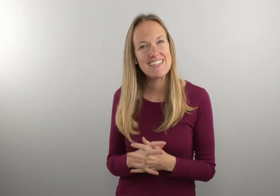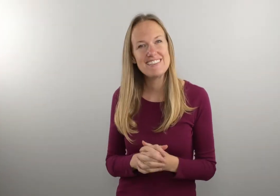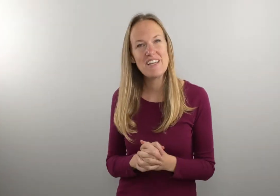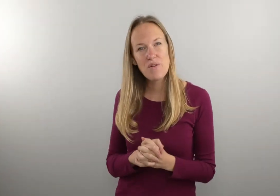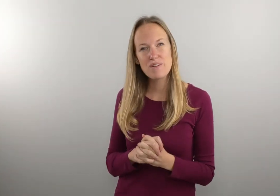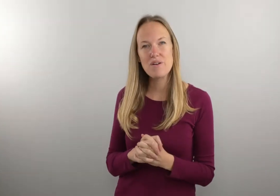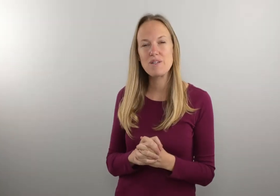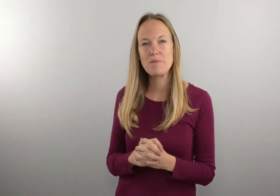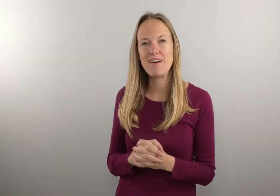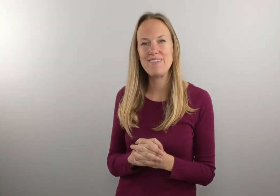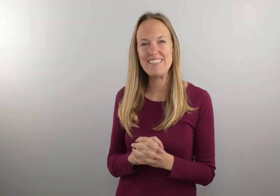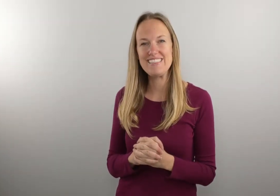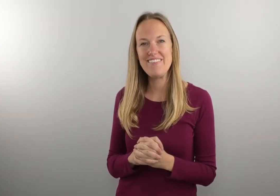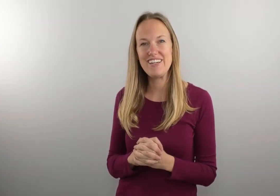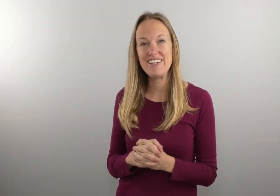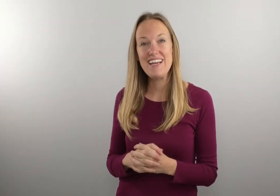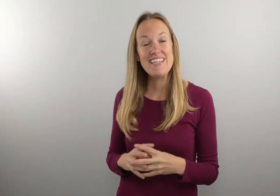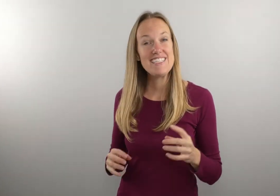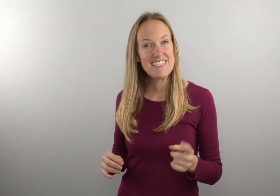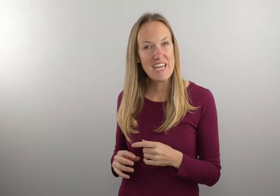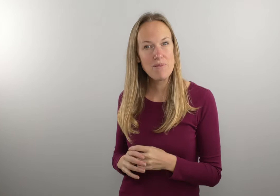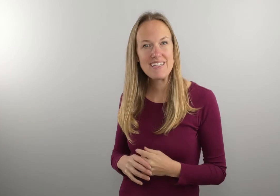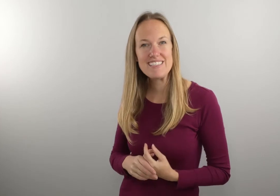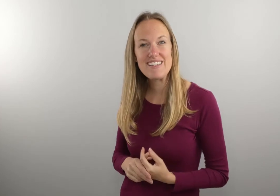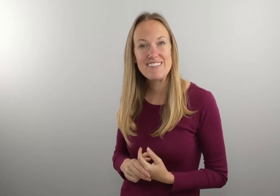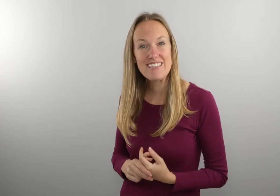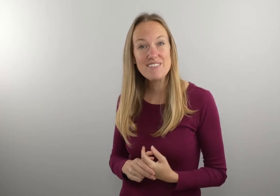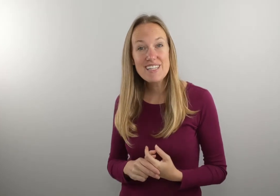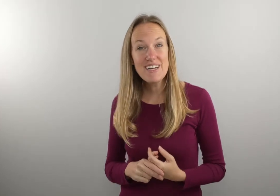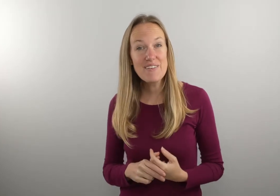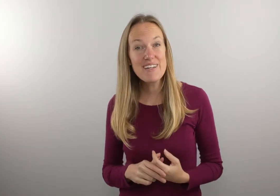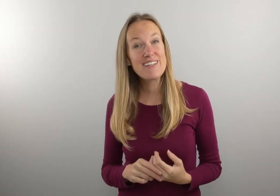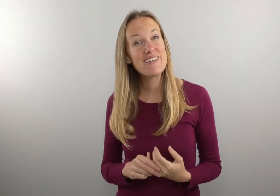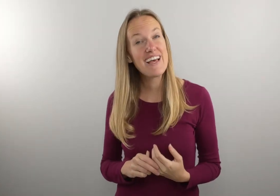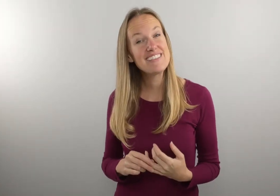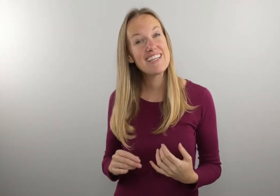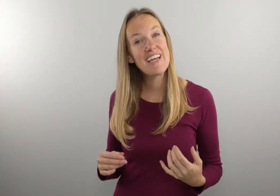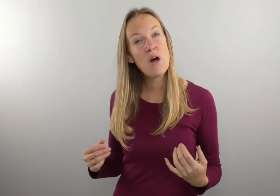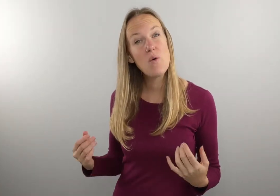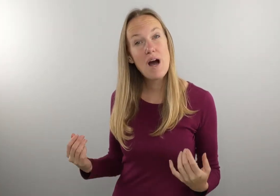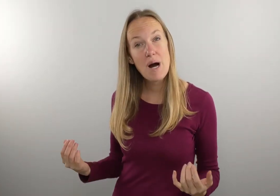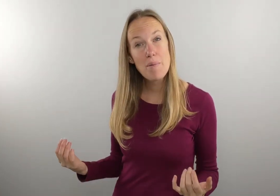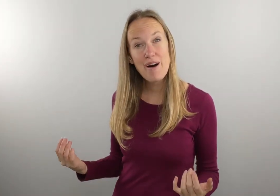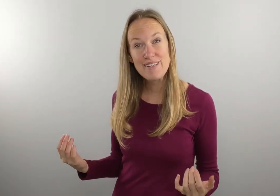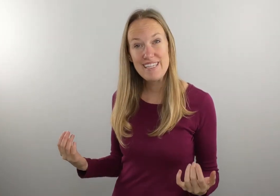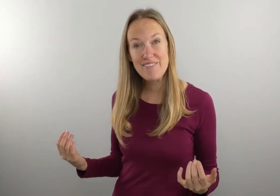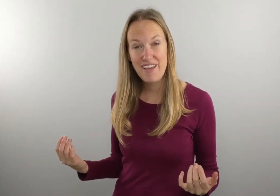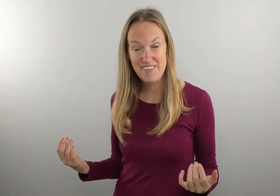in order to worship our Lord and Savior. Today we're going to start learning a new song. We're going to learn how to sign "O Come All Ye